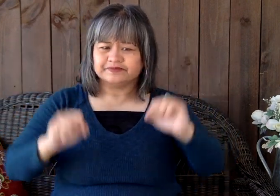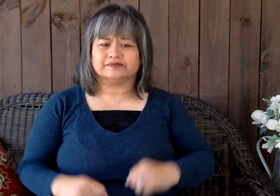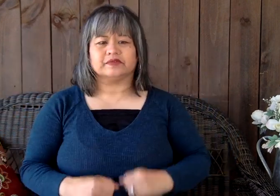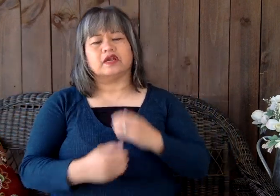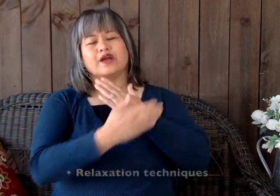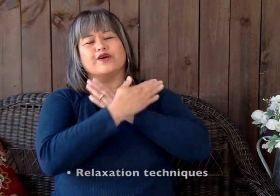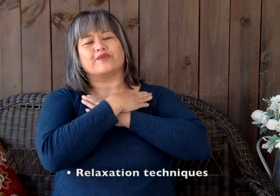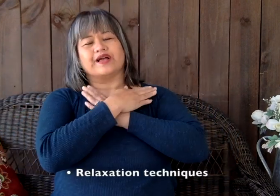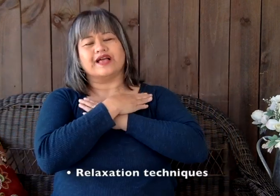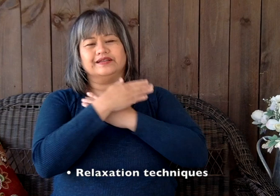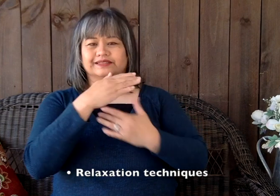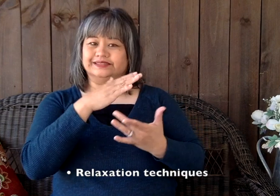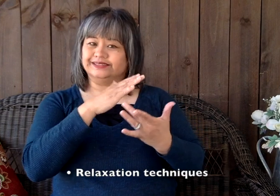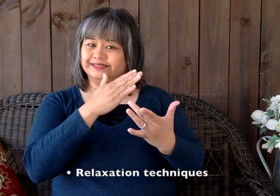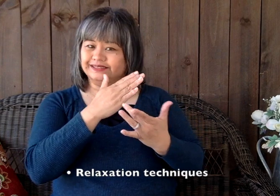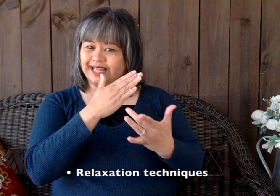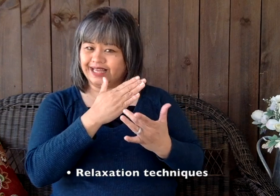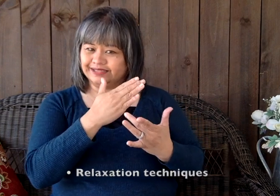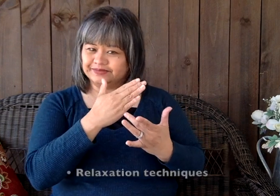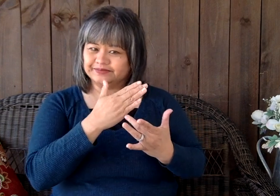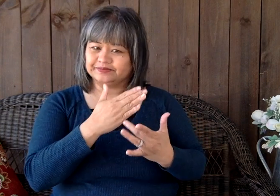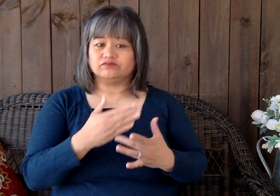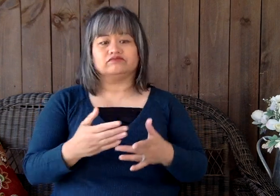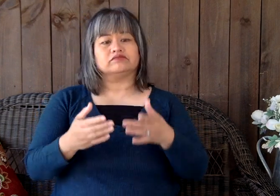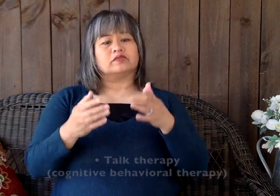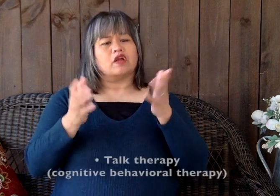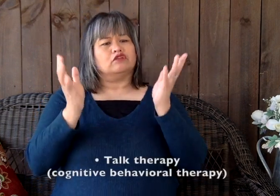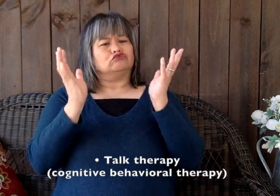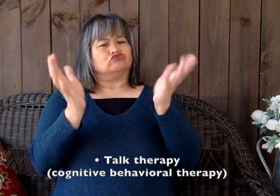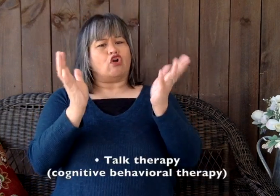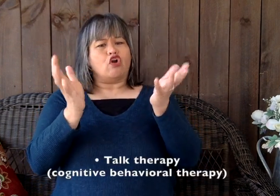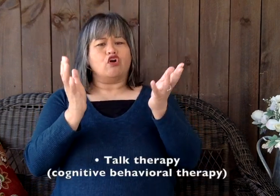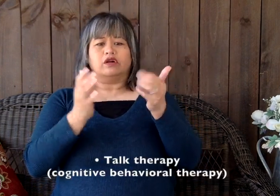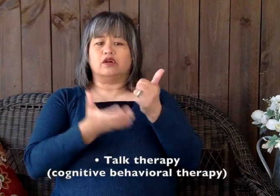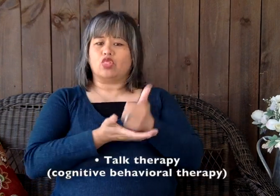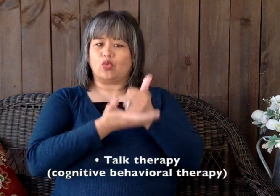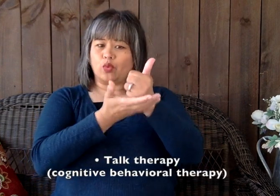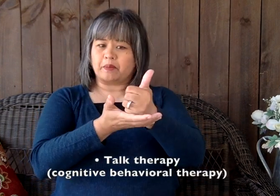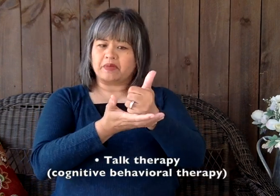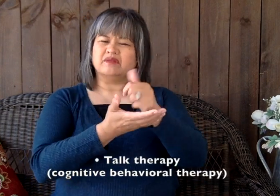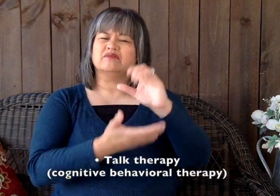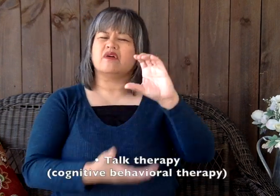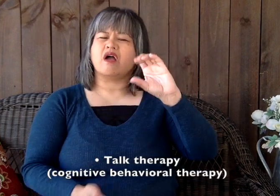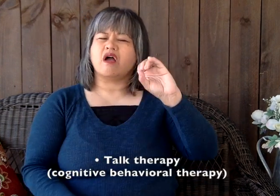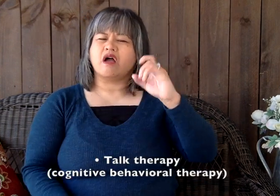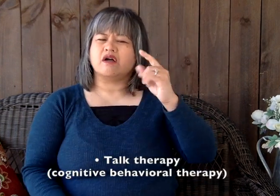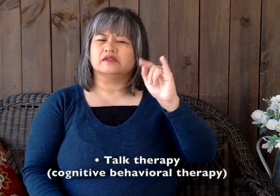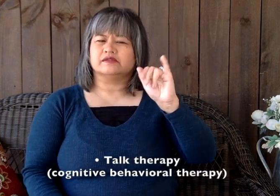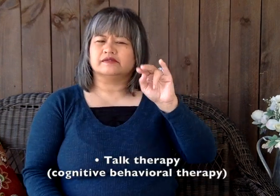exercise, relaxation techniques, talk therapy, cognitive behavioral